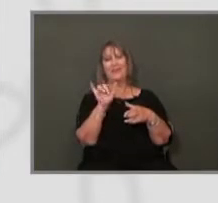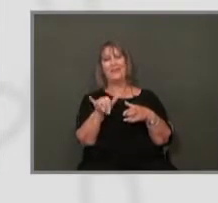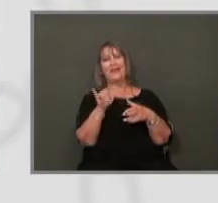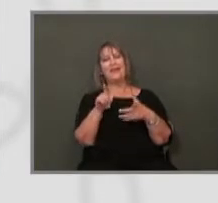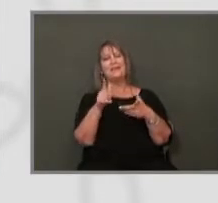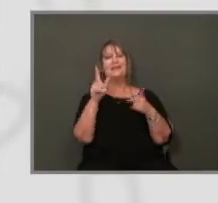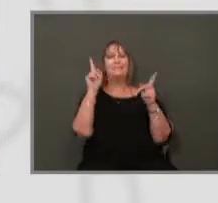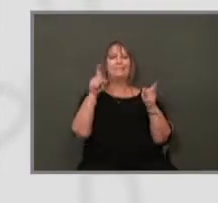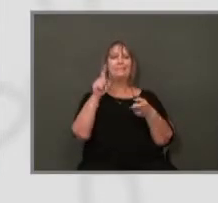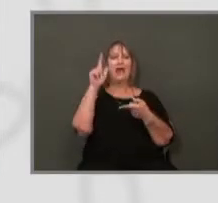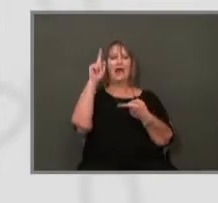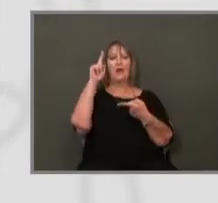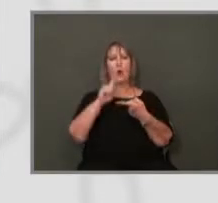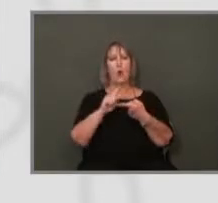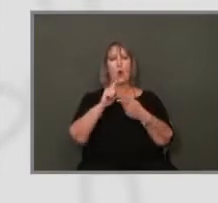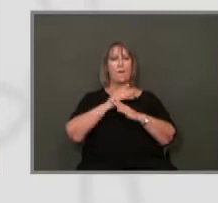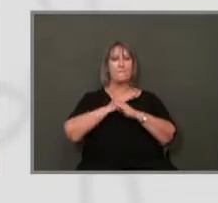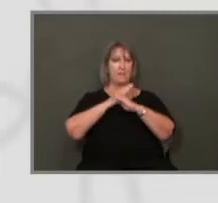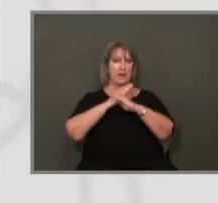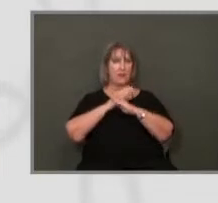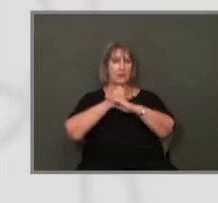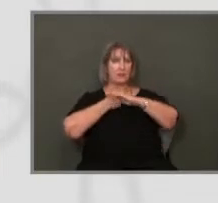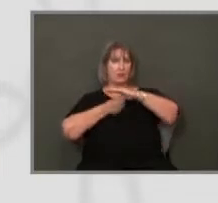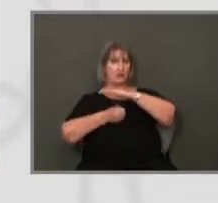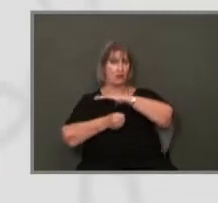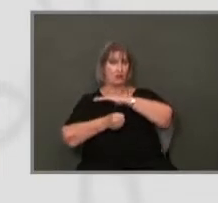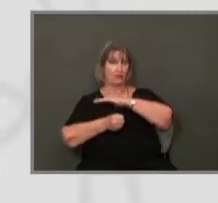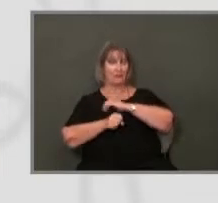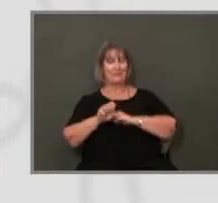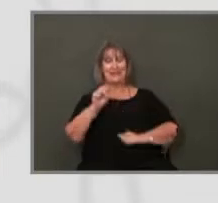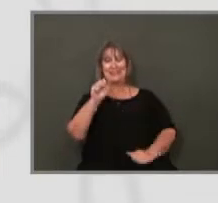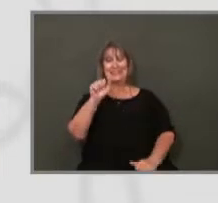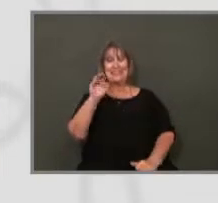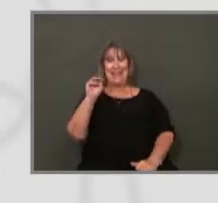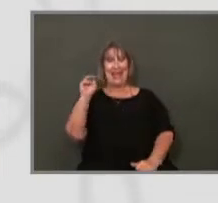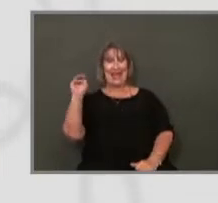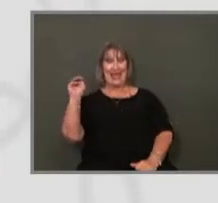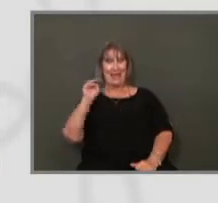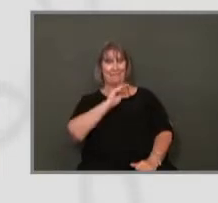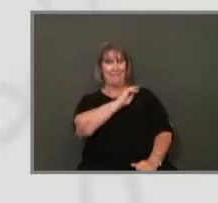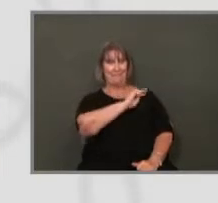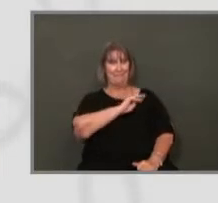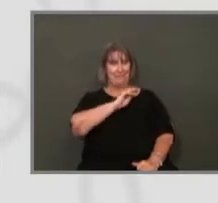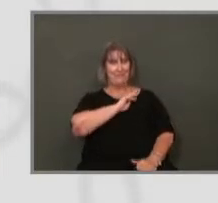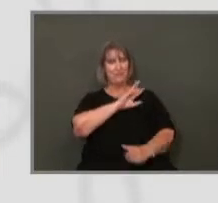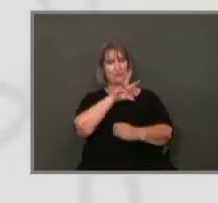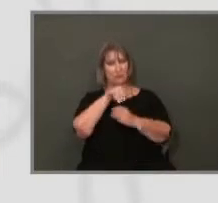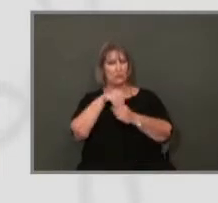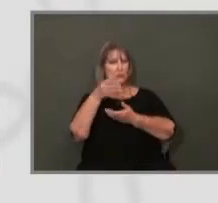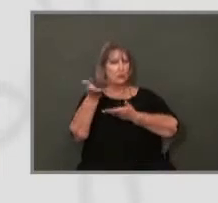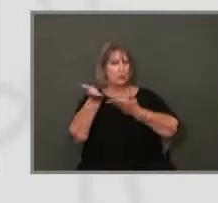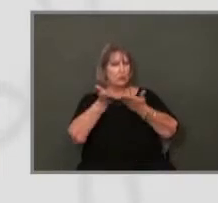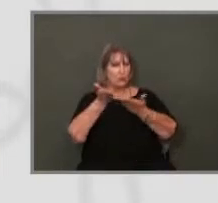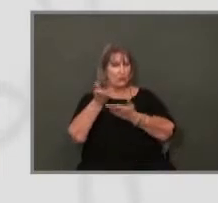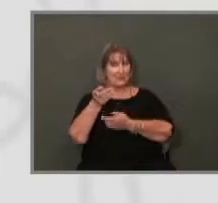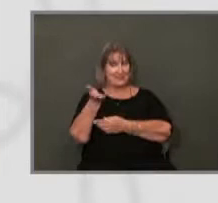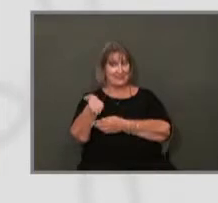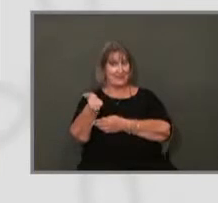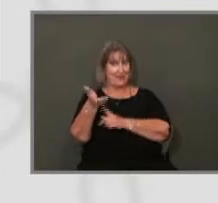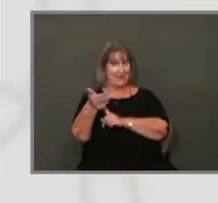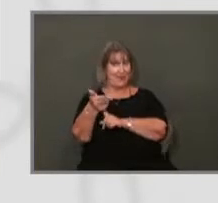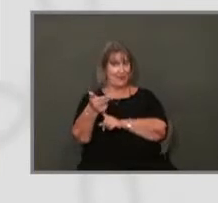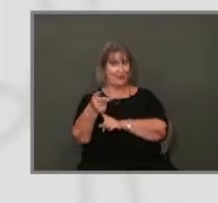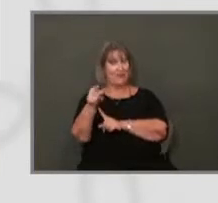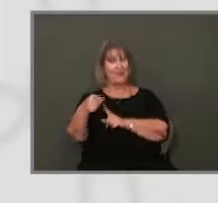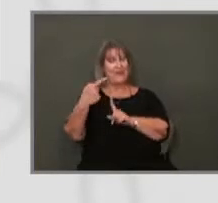homeless. Sam Ministries provides the wraparound services for us. It's hugely expensive, and that lease ends at the end